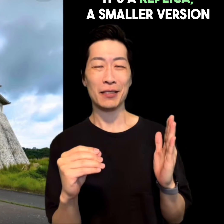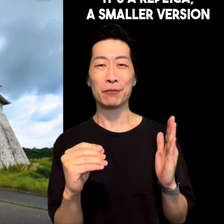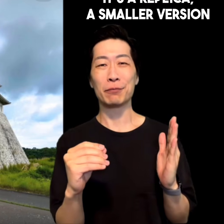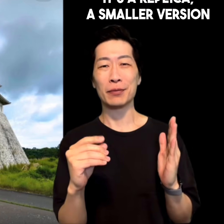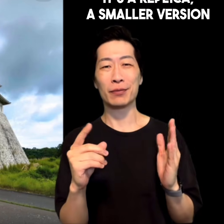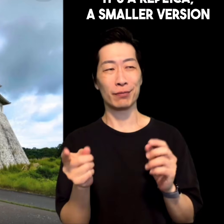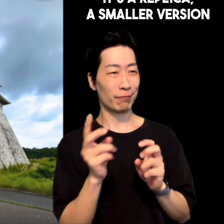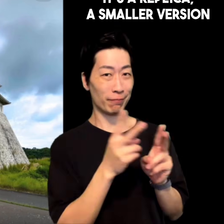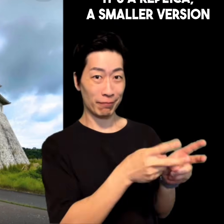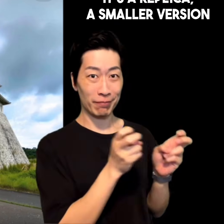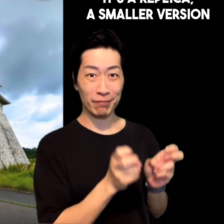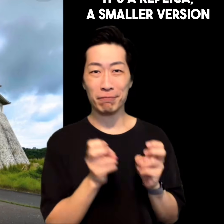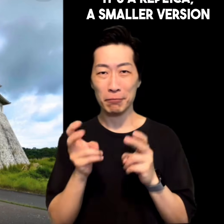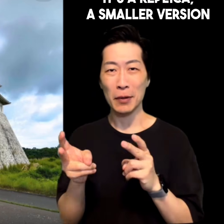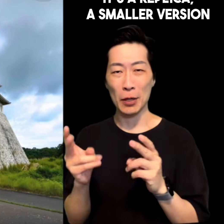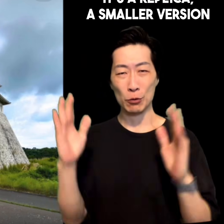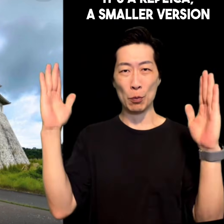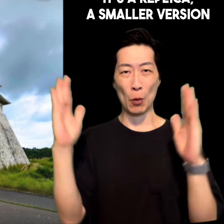replica.